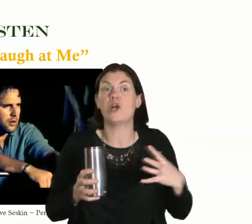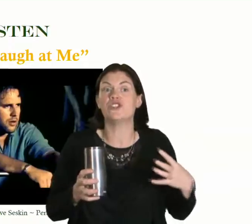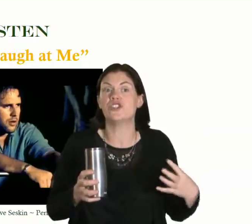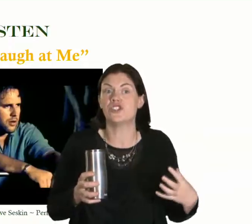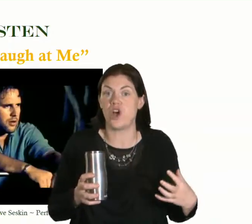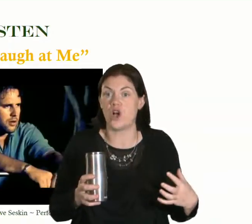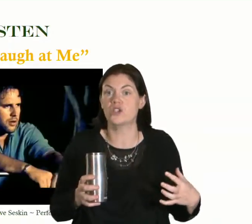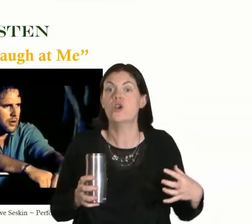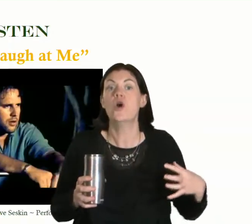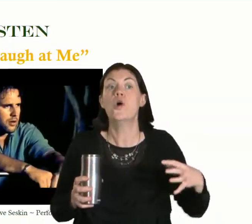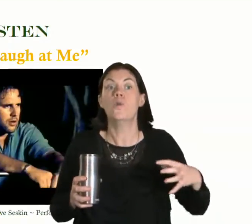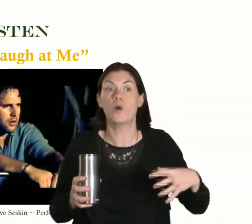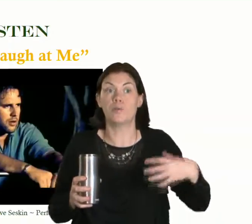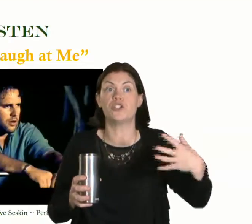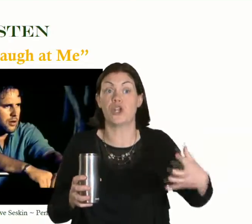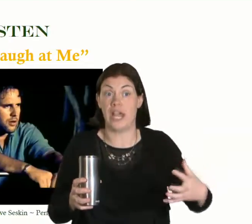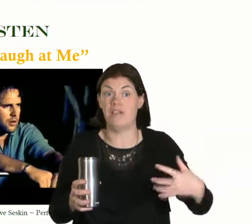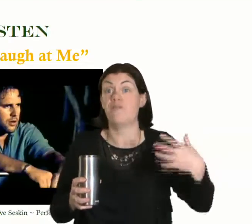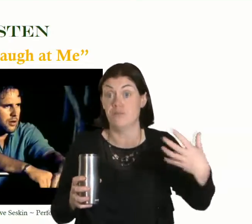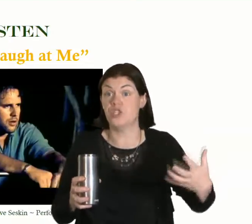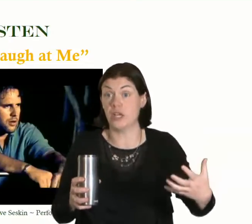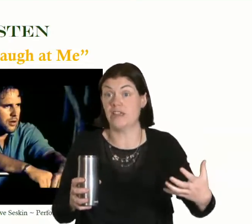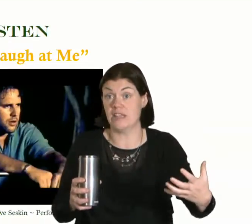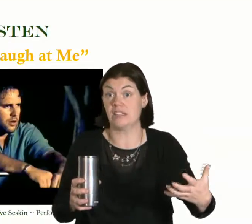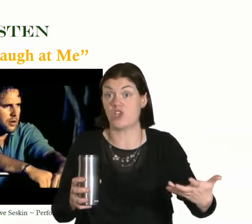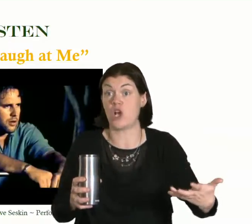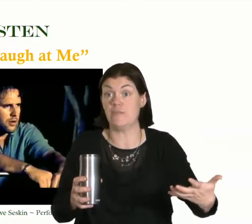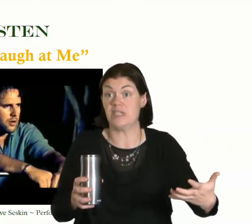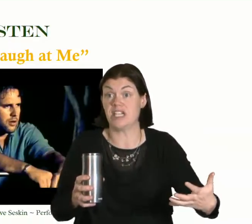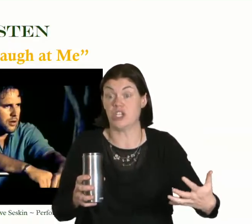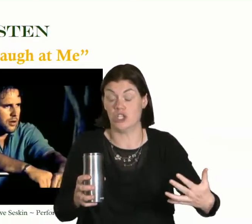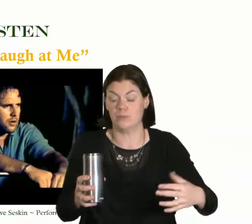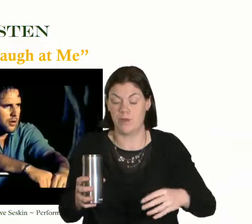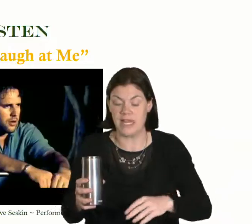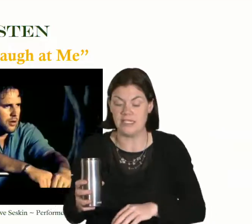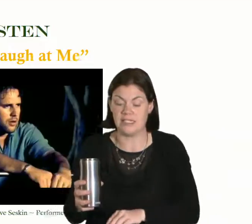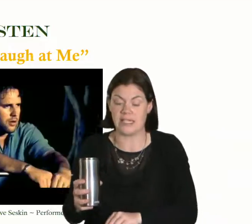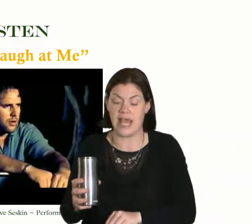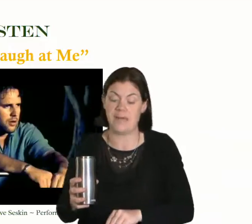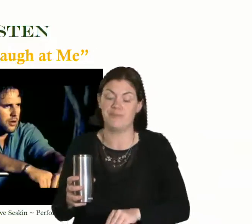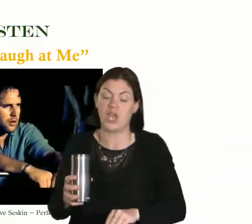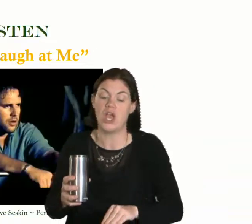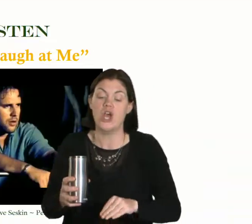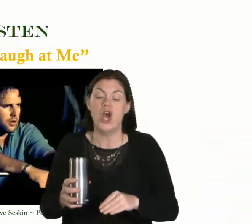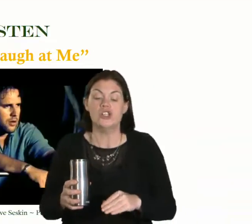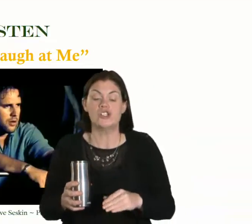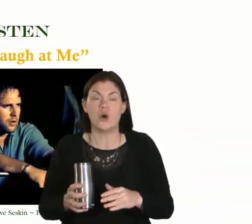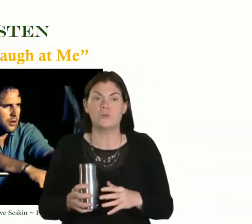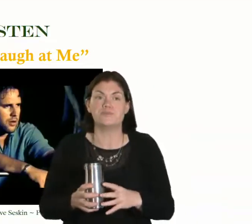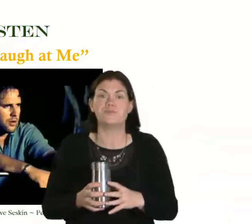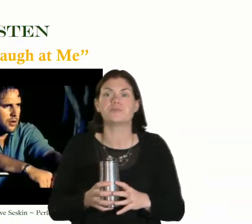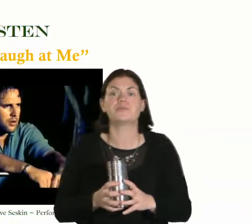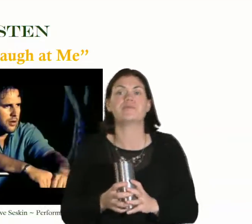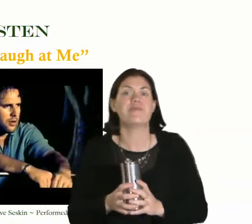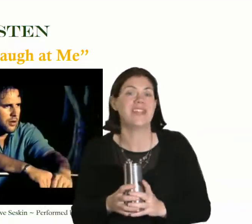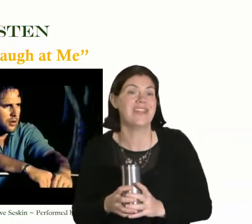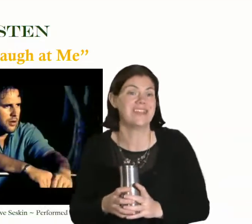the parts of the song were portrayed during this song in particular, right? Okay.